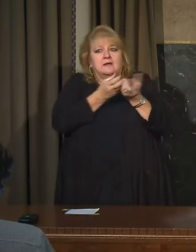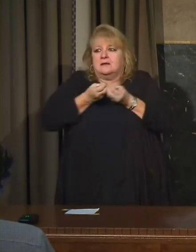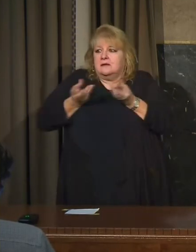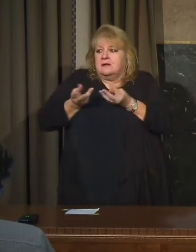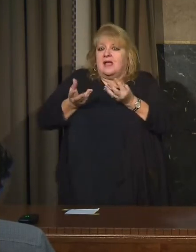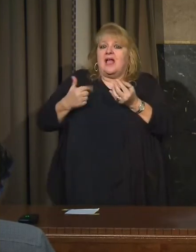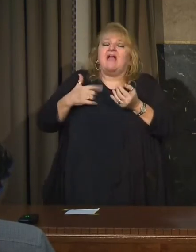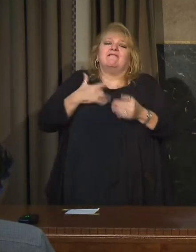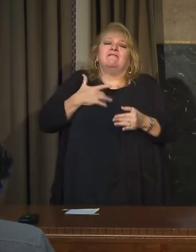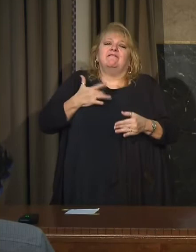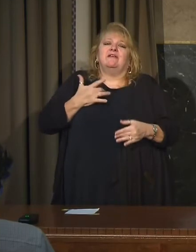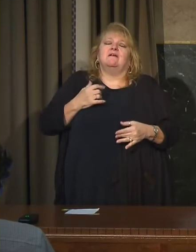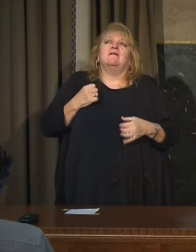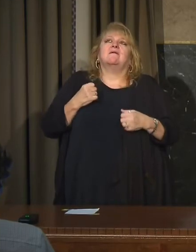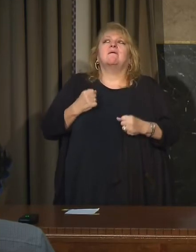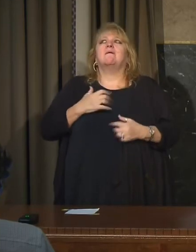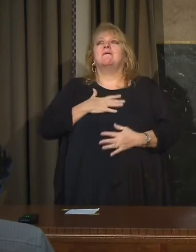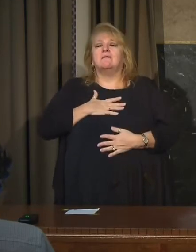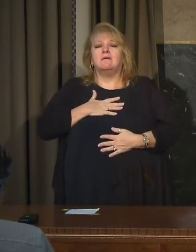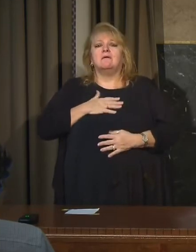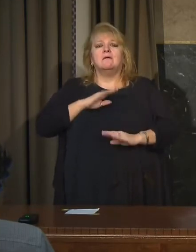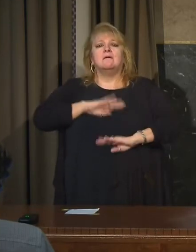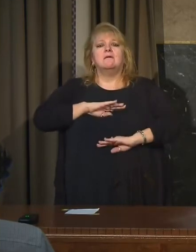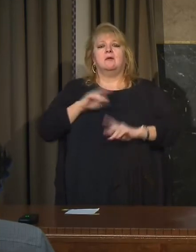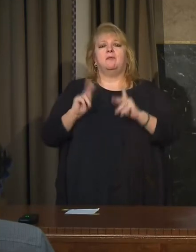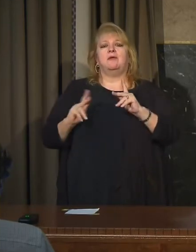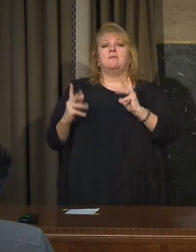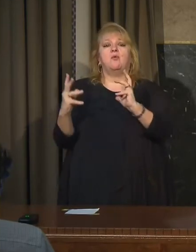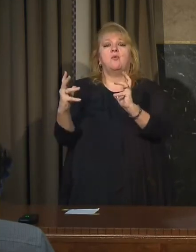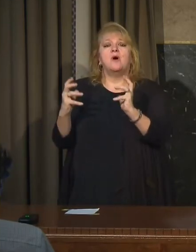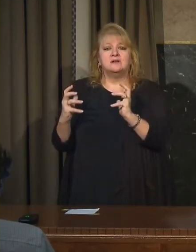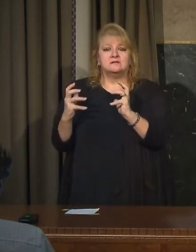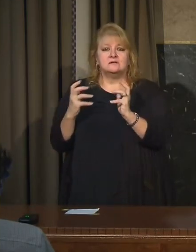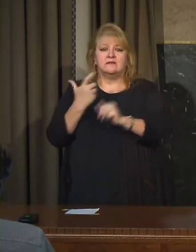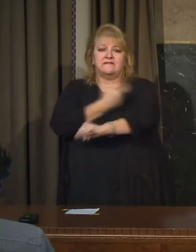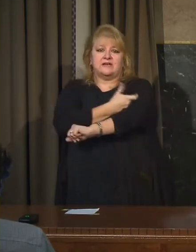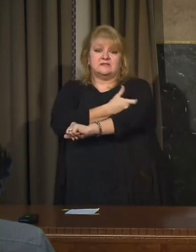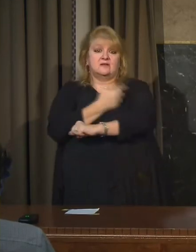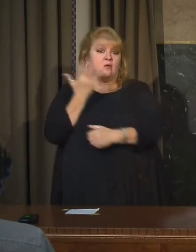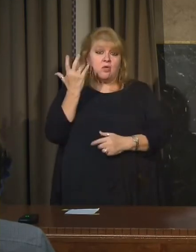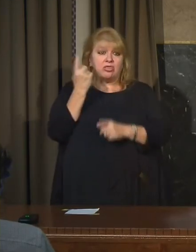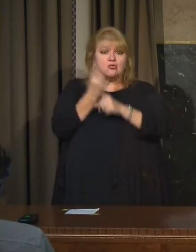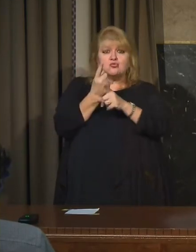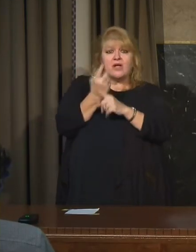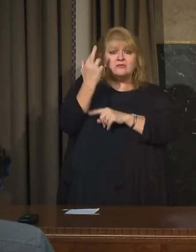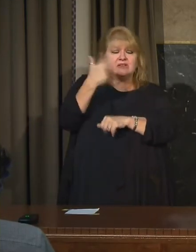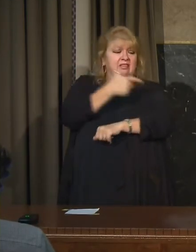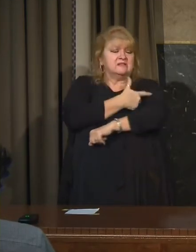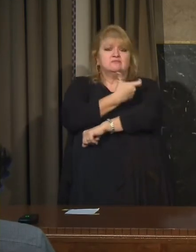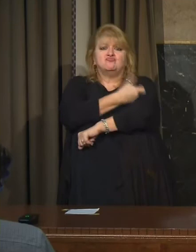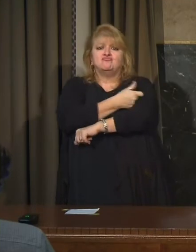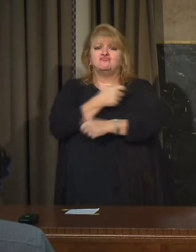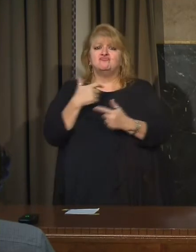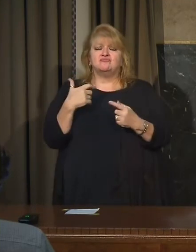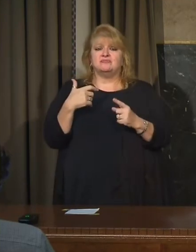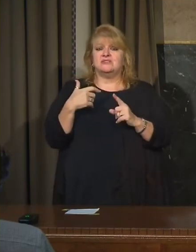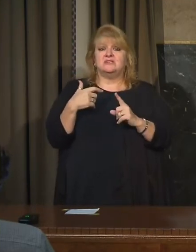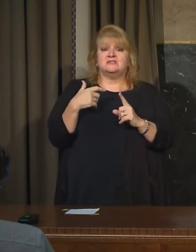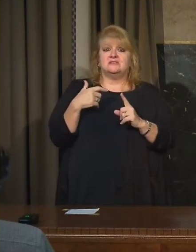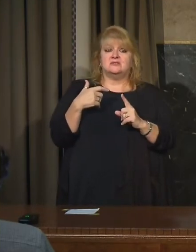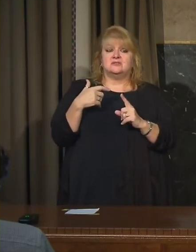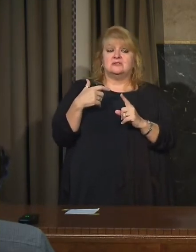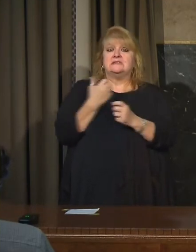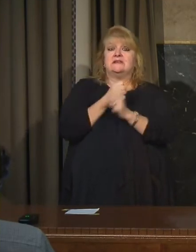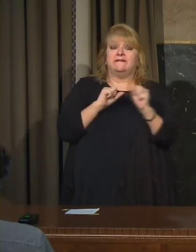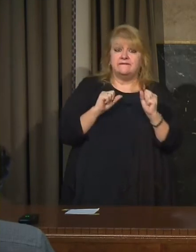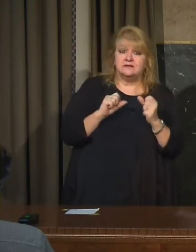want to get this vaccine. And for all the right reasons, this is a safe vaccine. This is an efficacious vaccine.